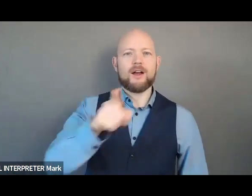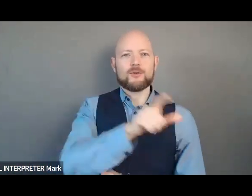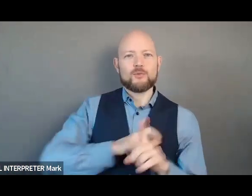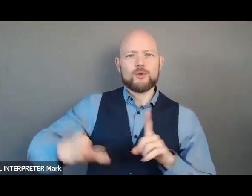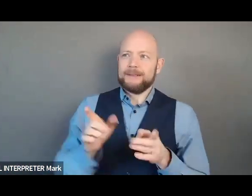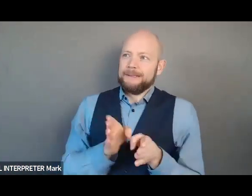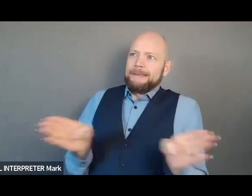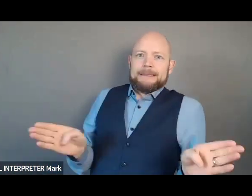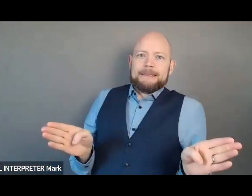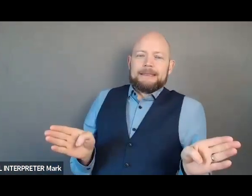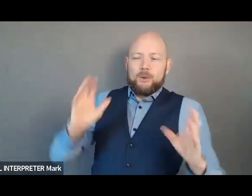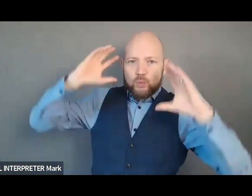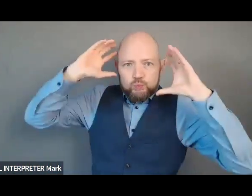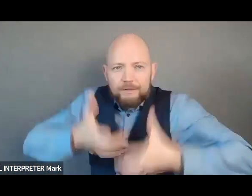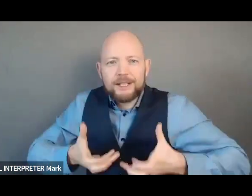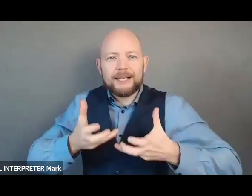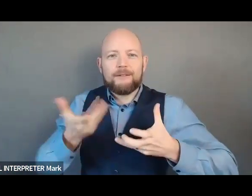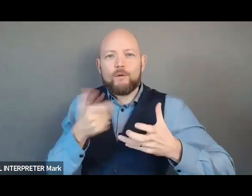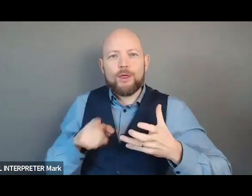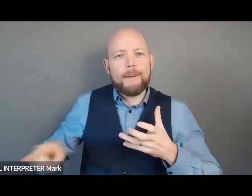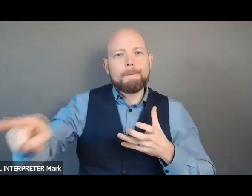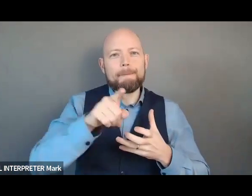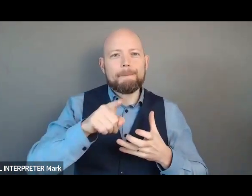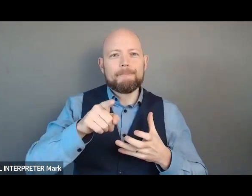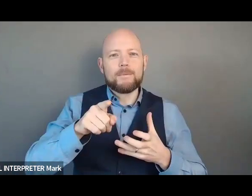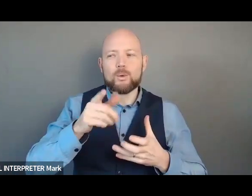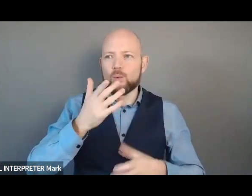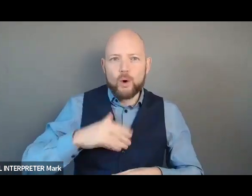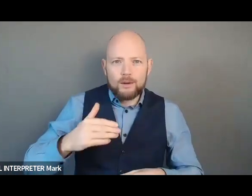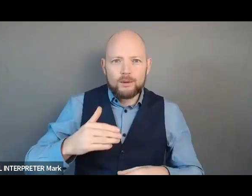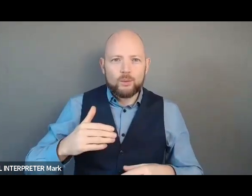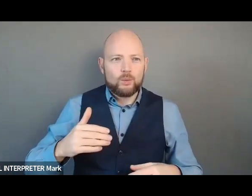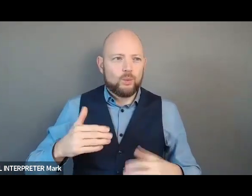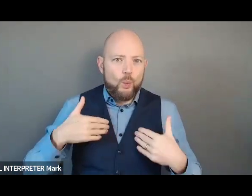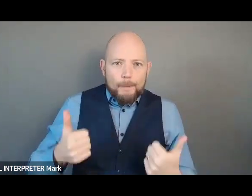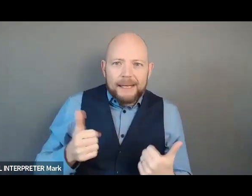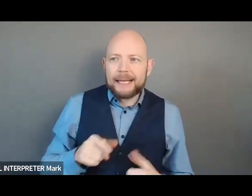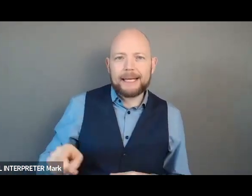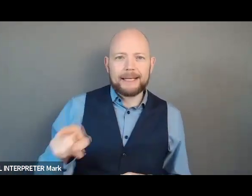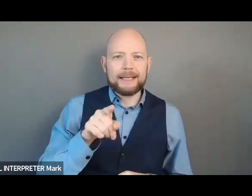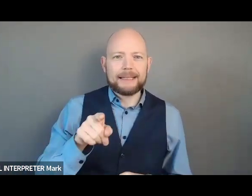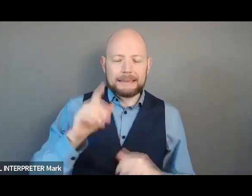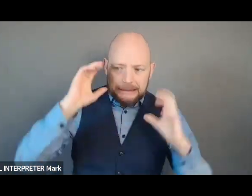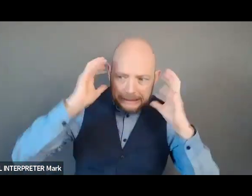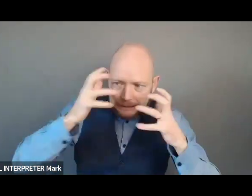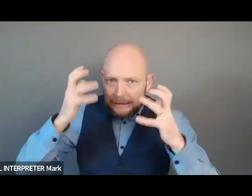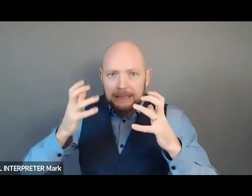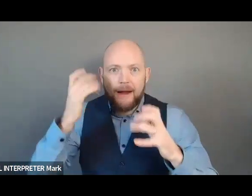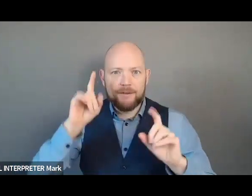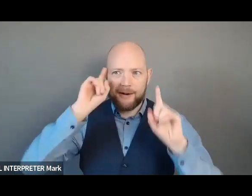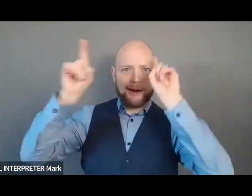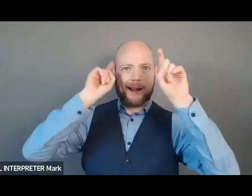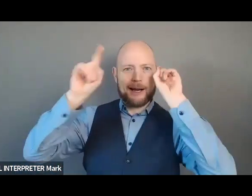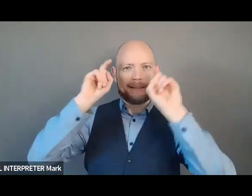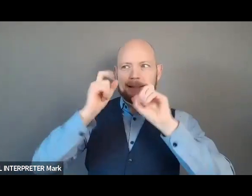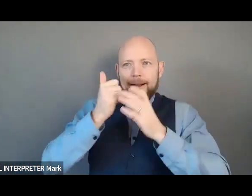are desperately worried for the genuine well-being of our colleagues. And we have solutions and we